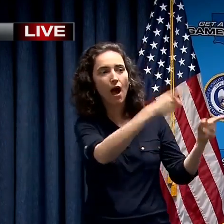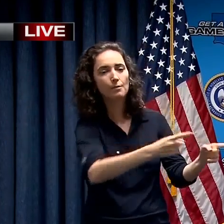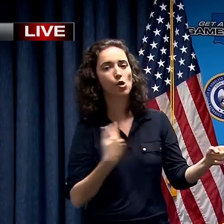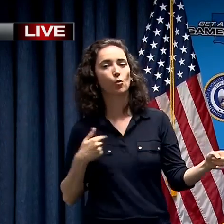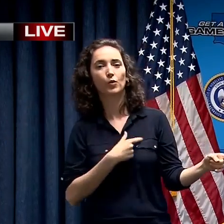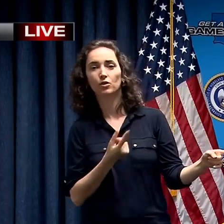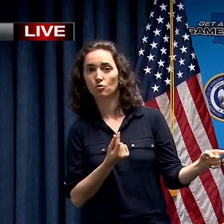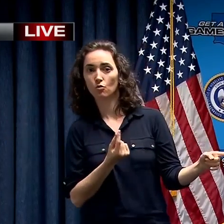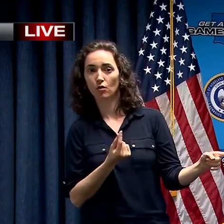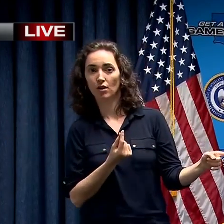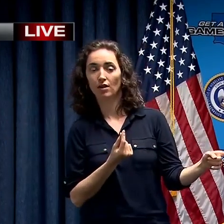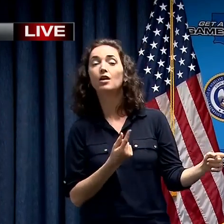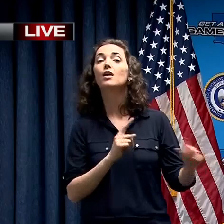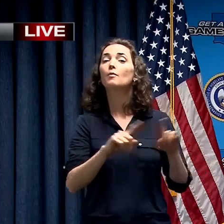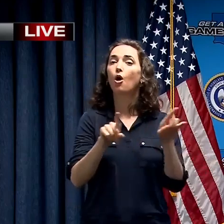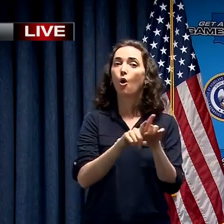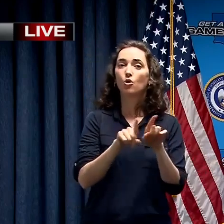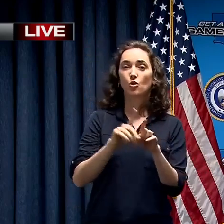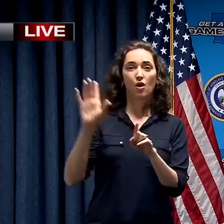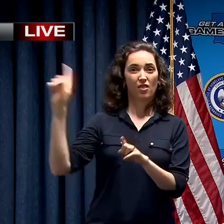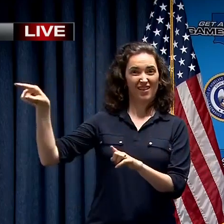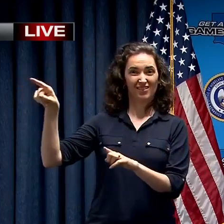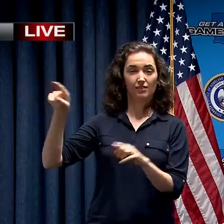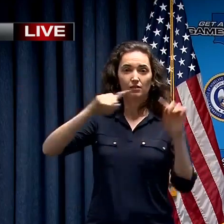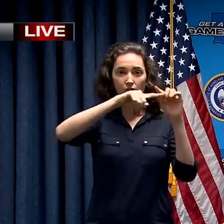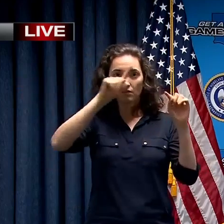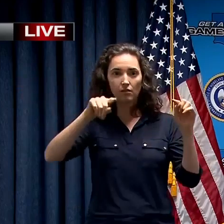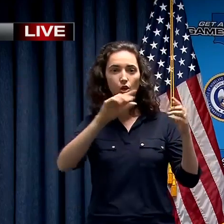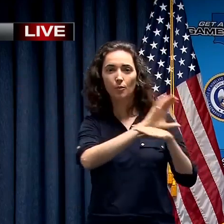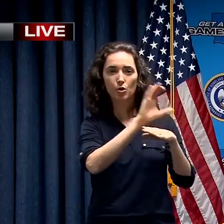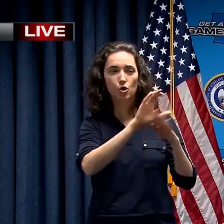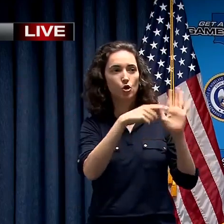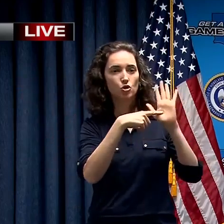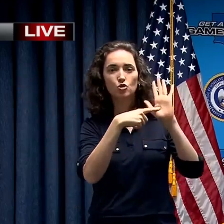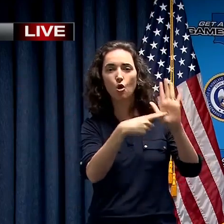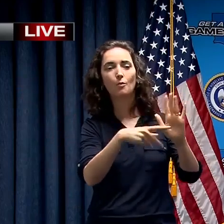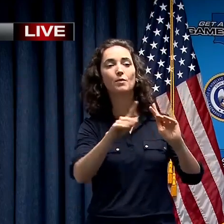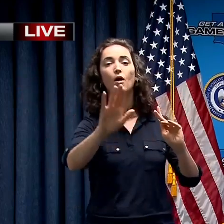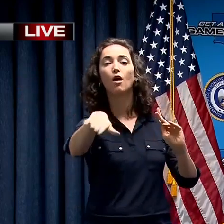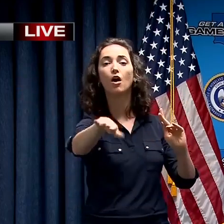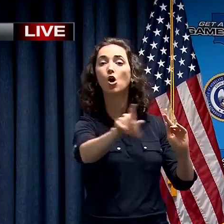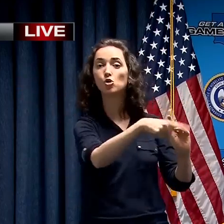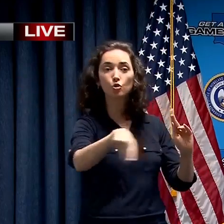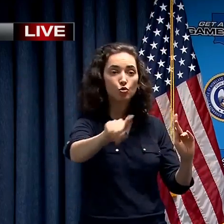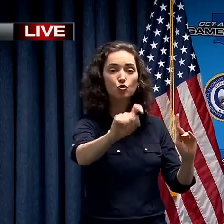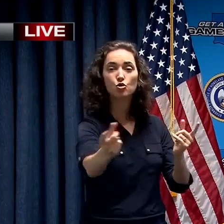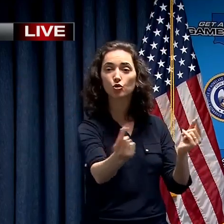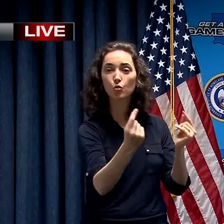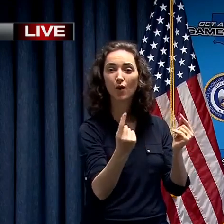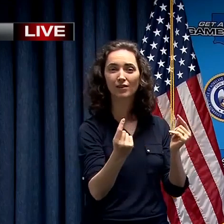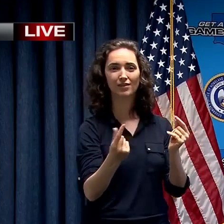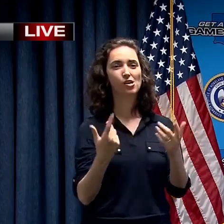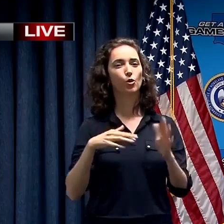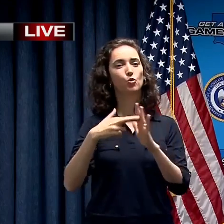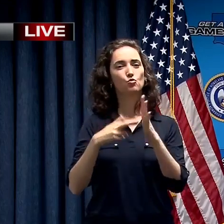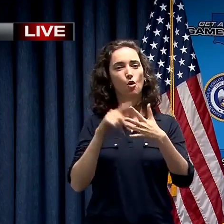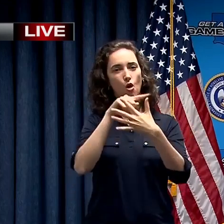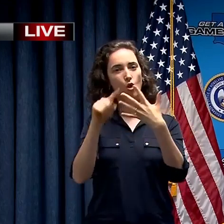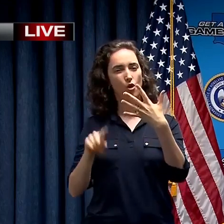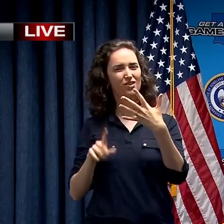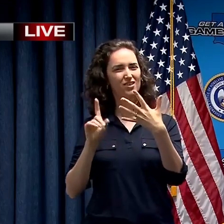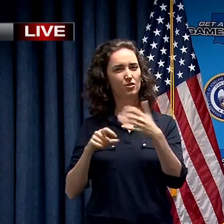people how they should best be responding to this, and that is through those mitigation measures that we've been talking about. It helps us to know